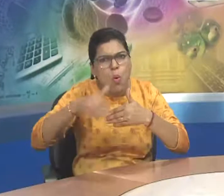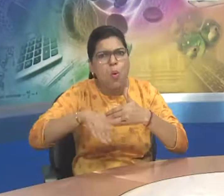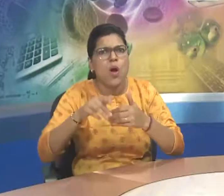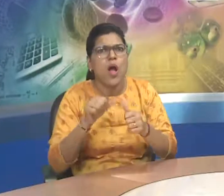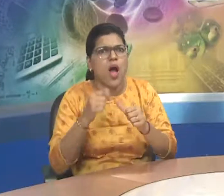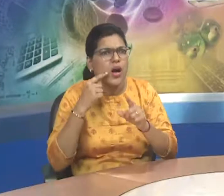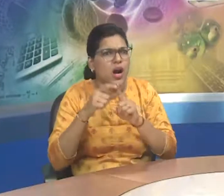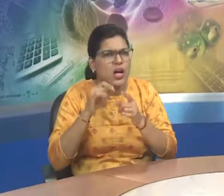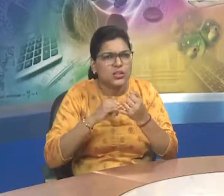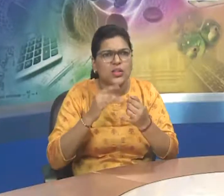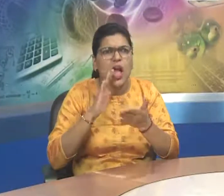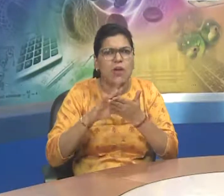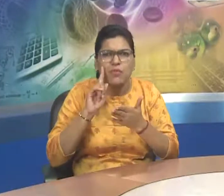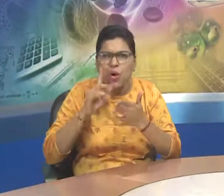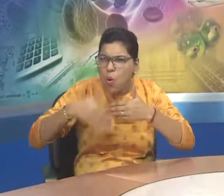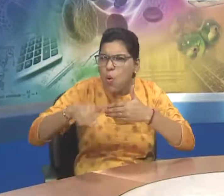education is